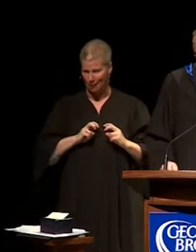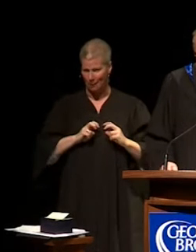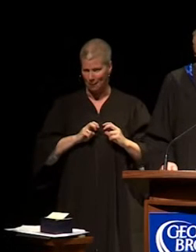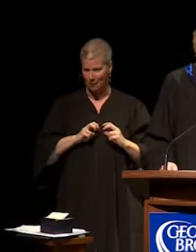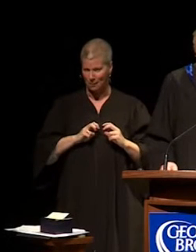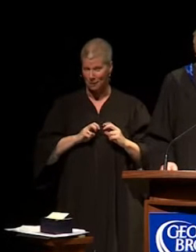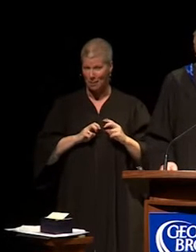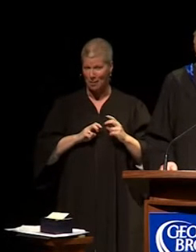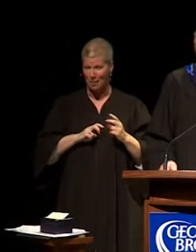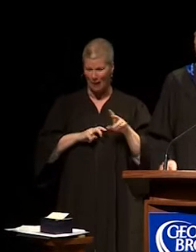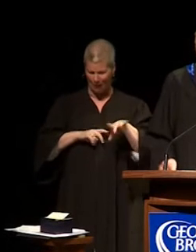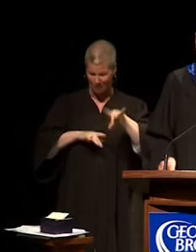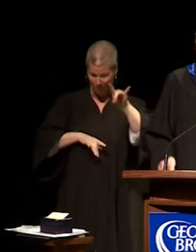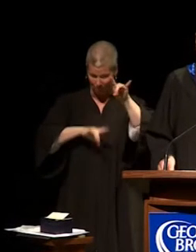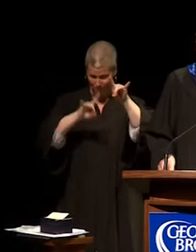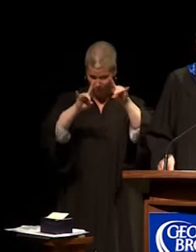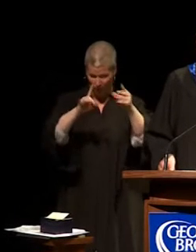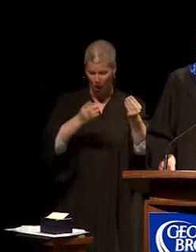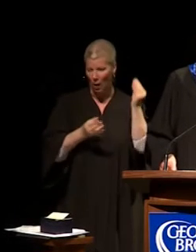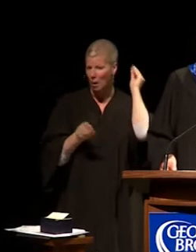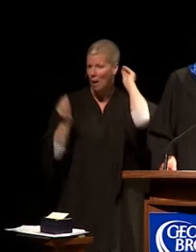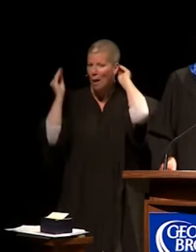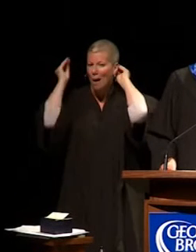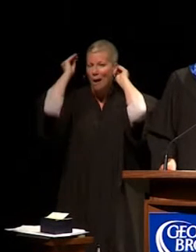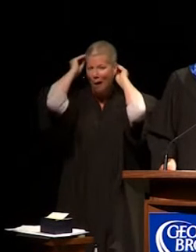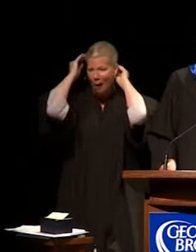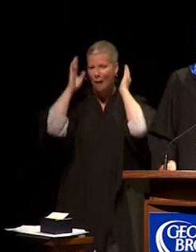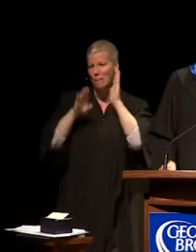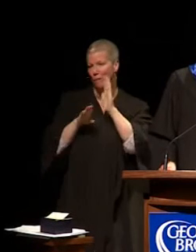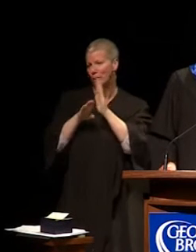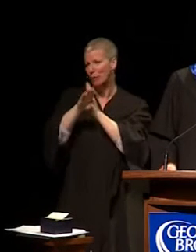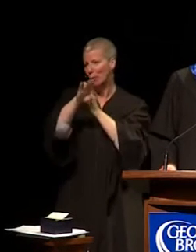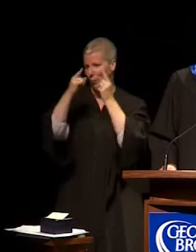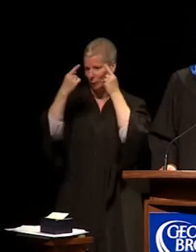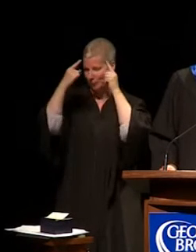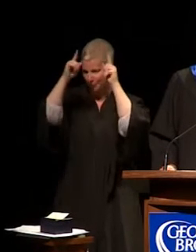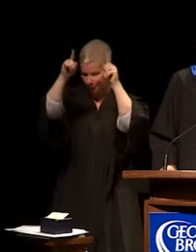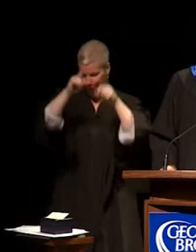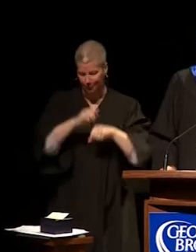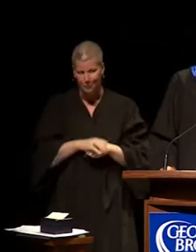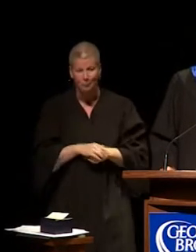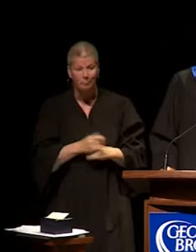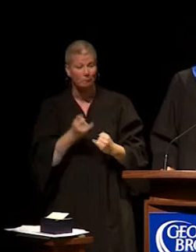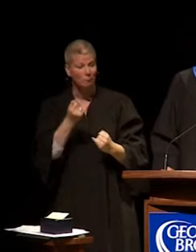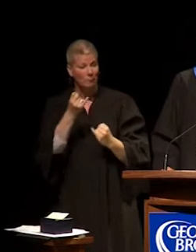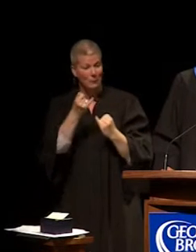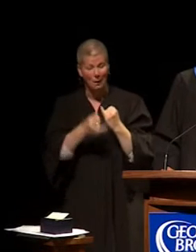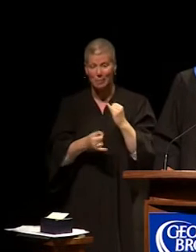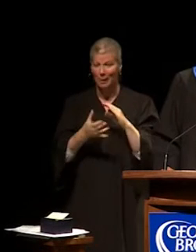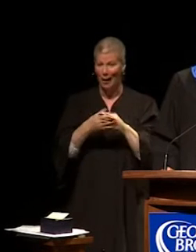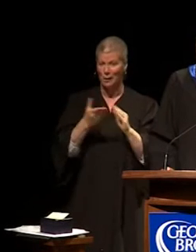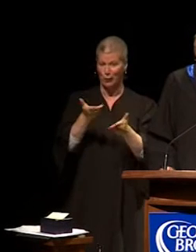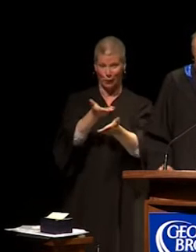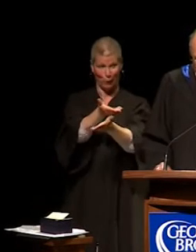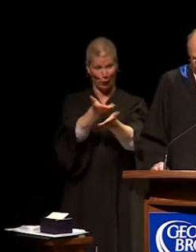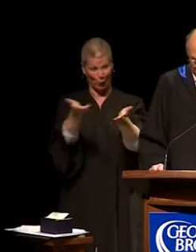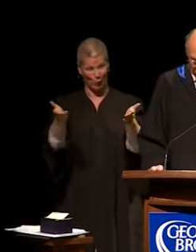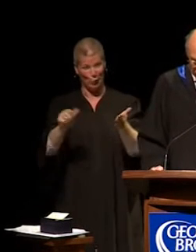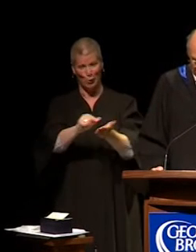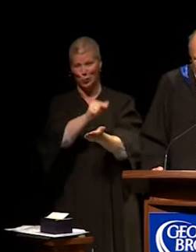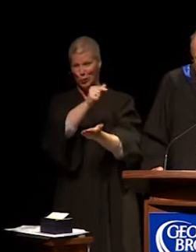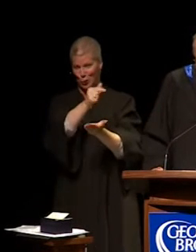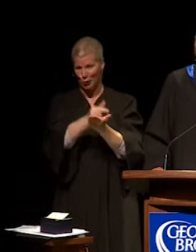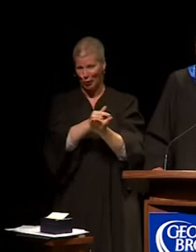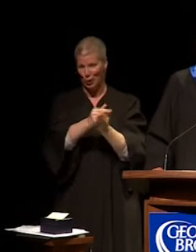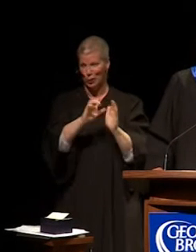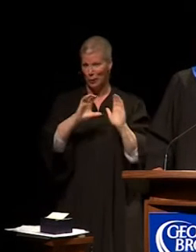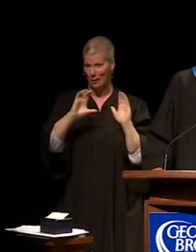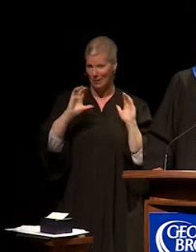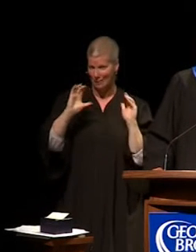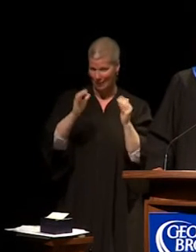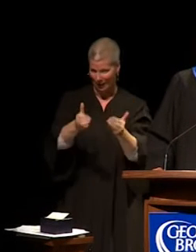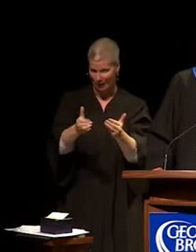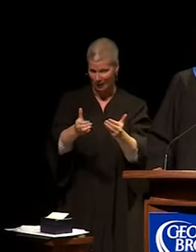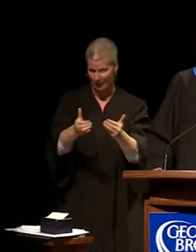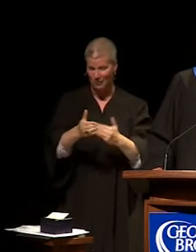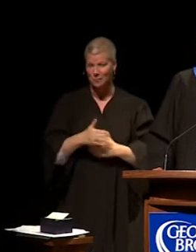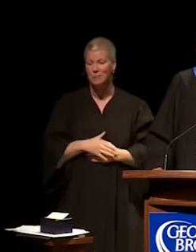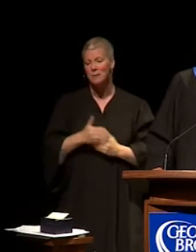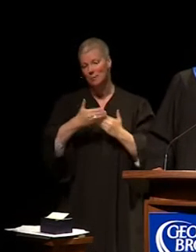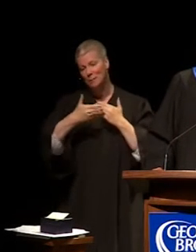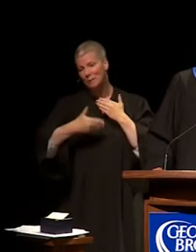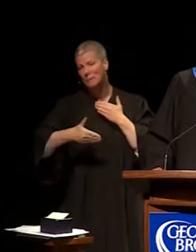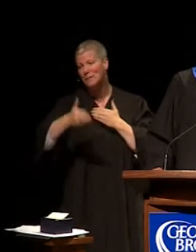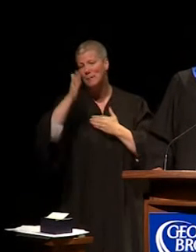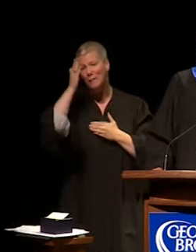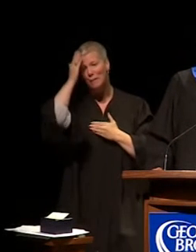success. Finally, to our graduates, I wish you continued